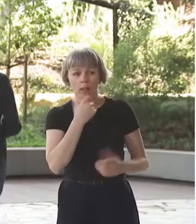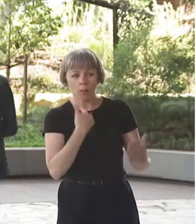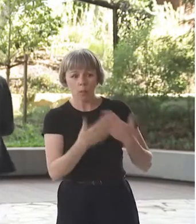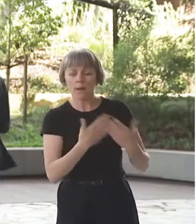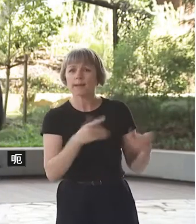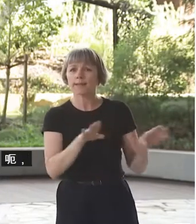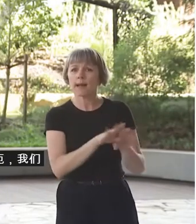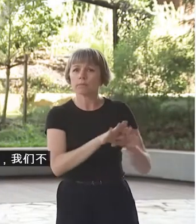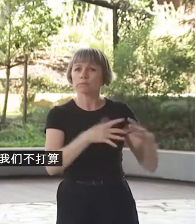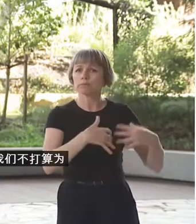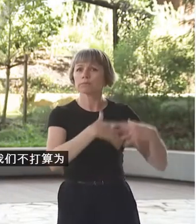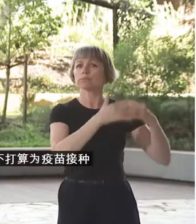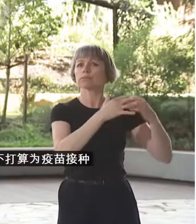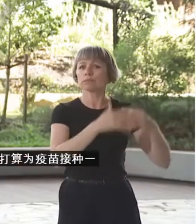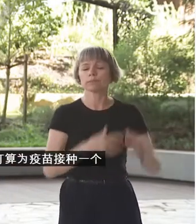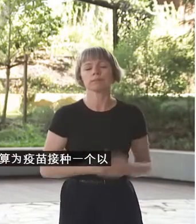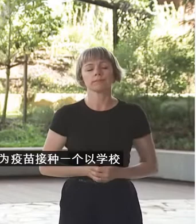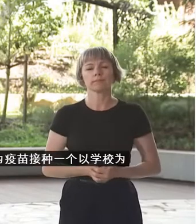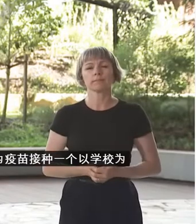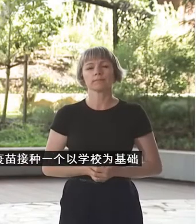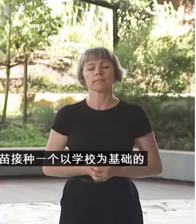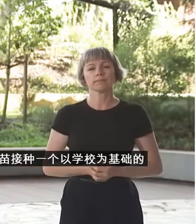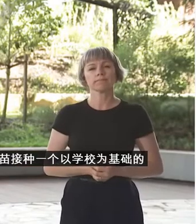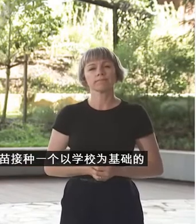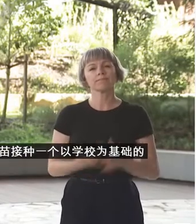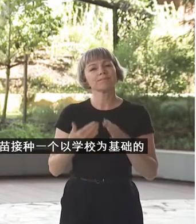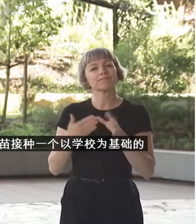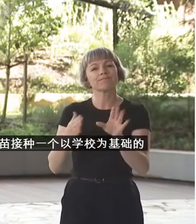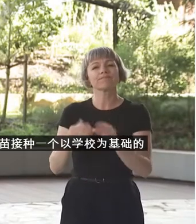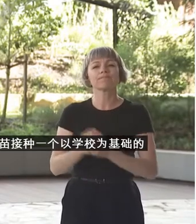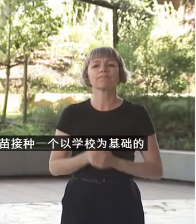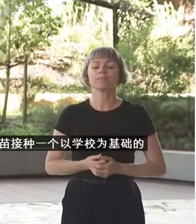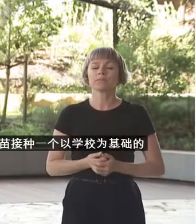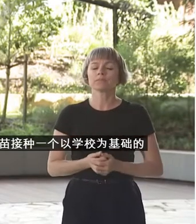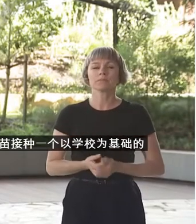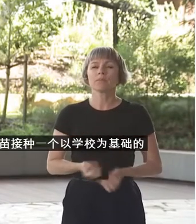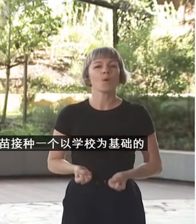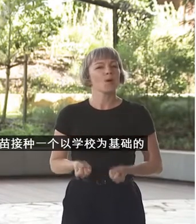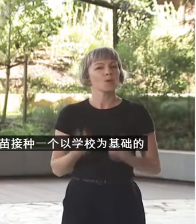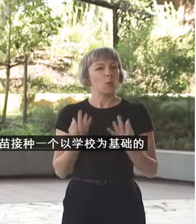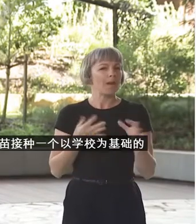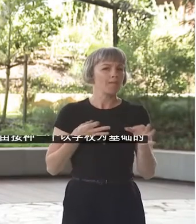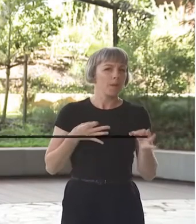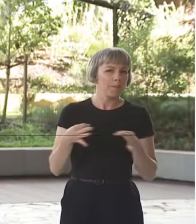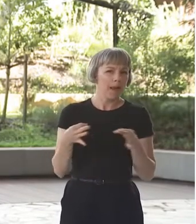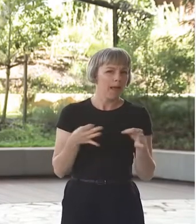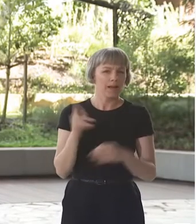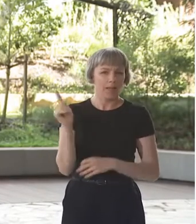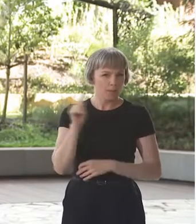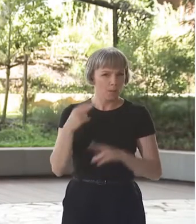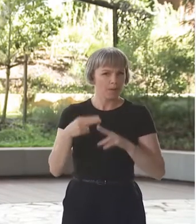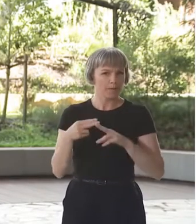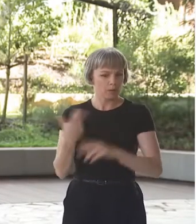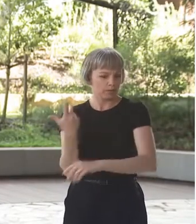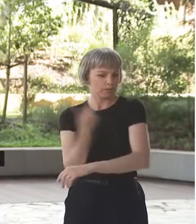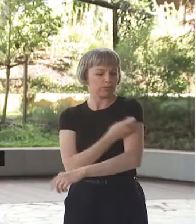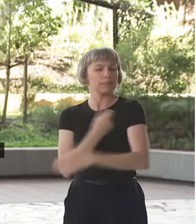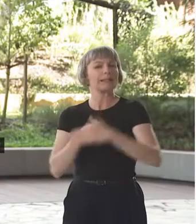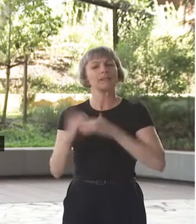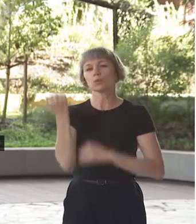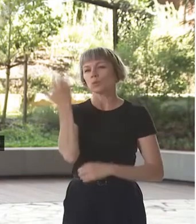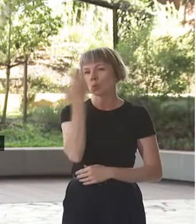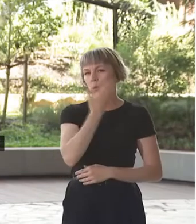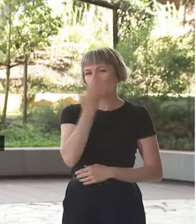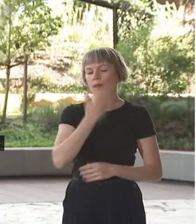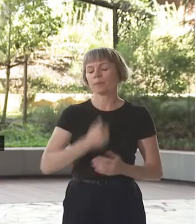At present, we are not intending a school-based program for the vaccinations. What we did last time with the 12 to